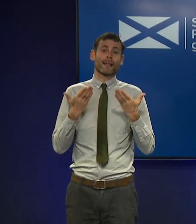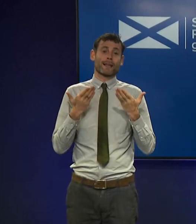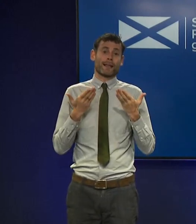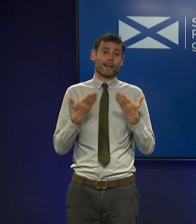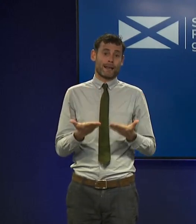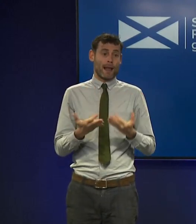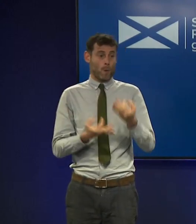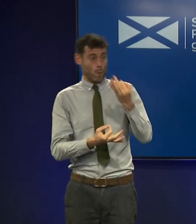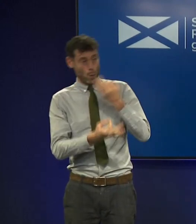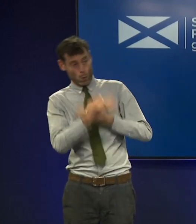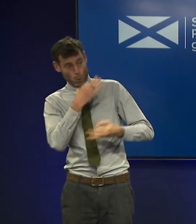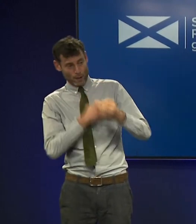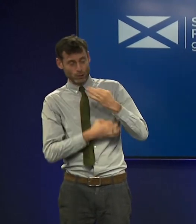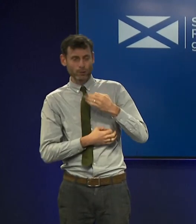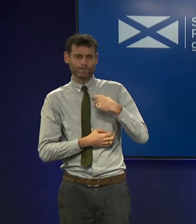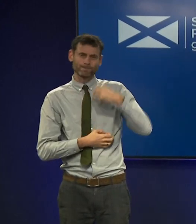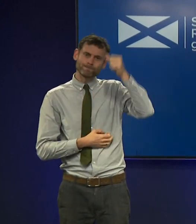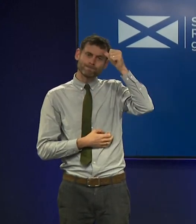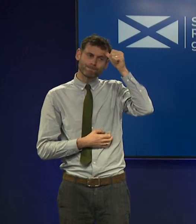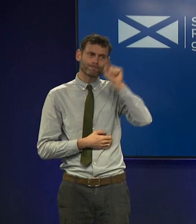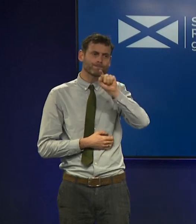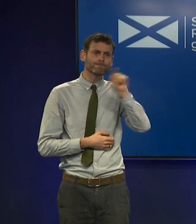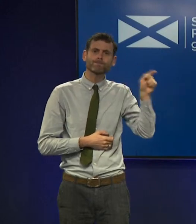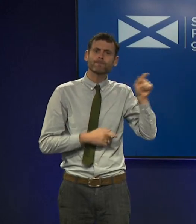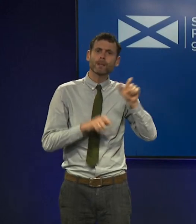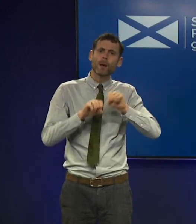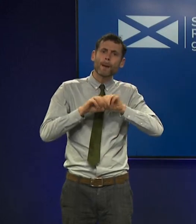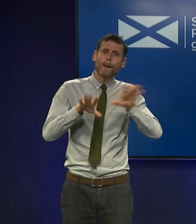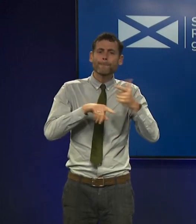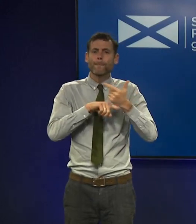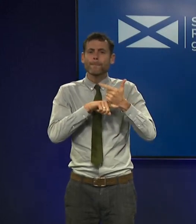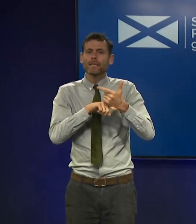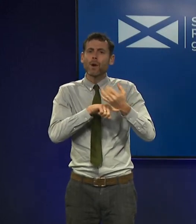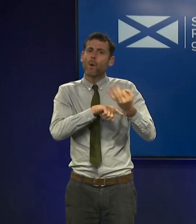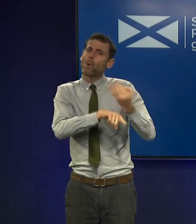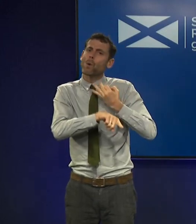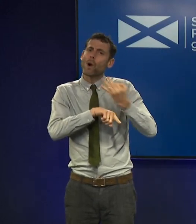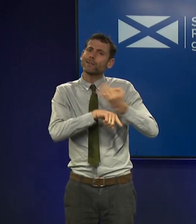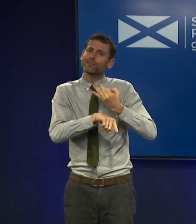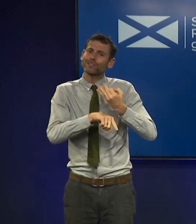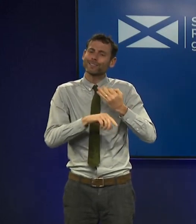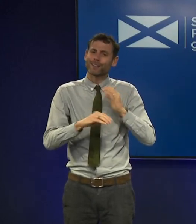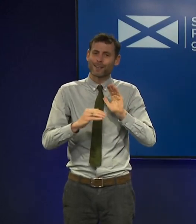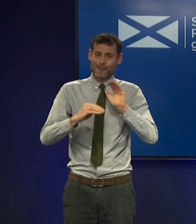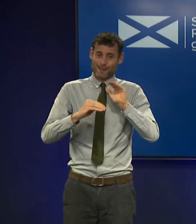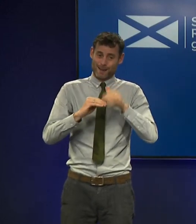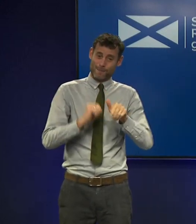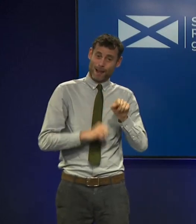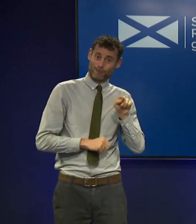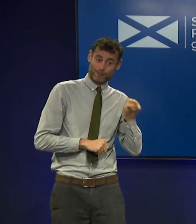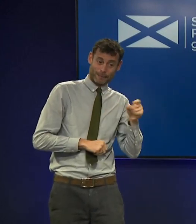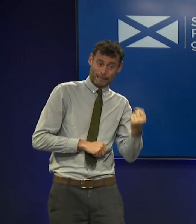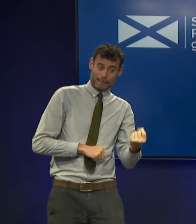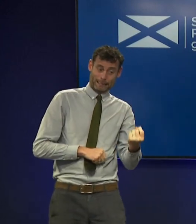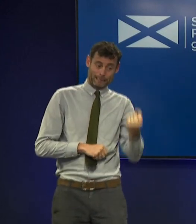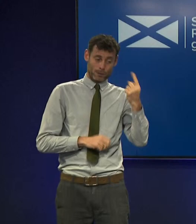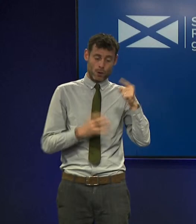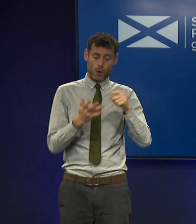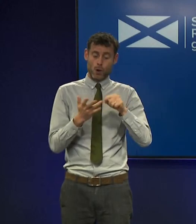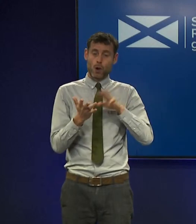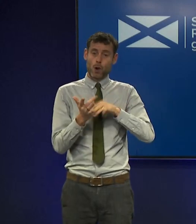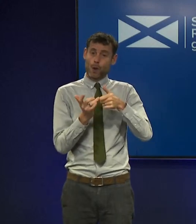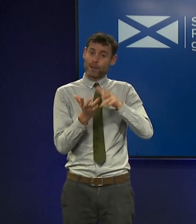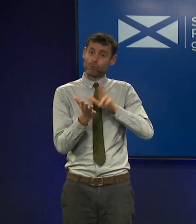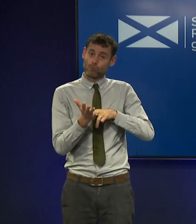to questions. I'm sure there will be a number of questions today about both the new variant generally, but the